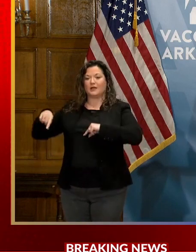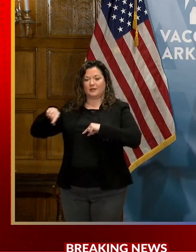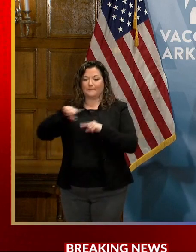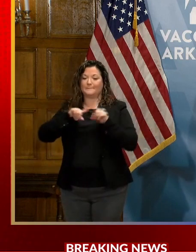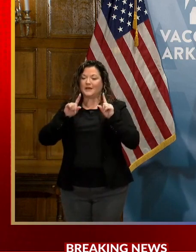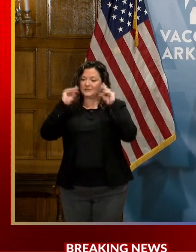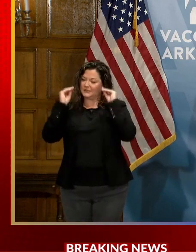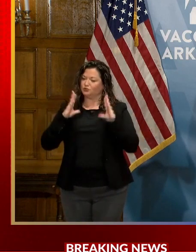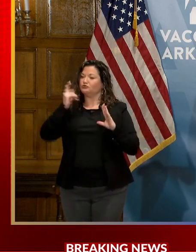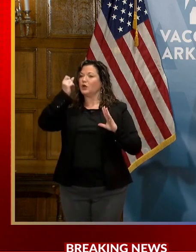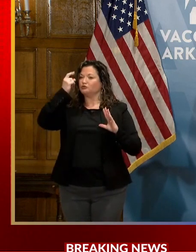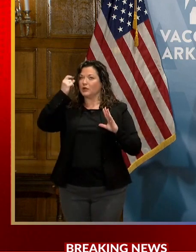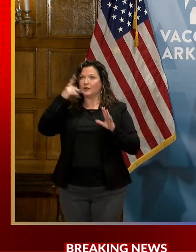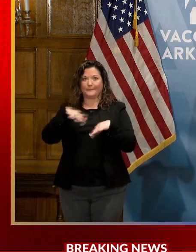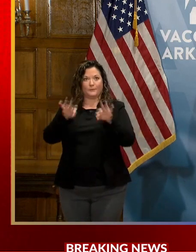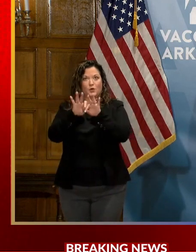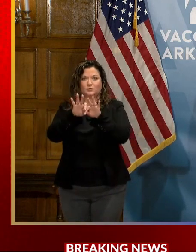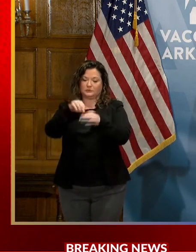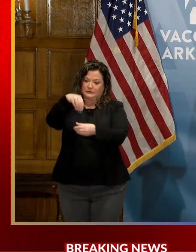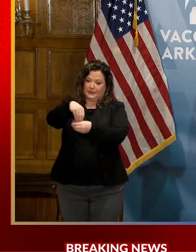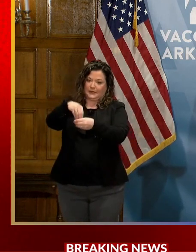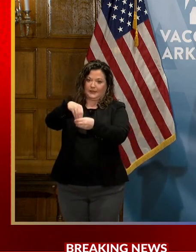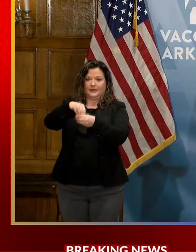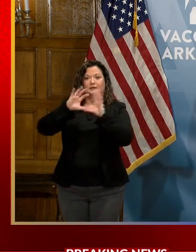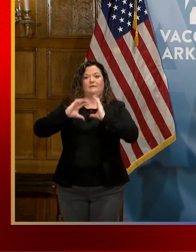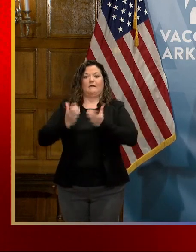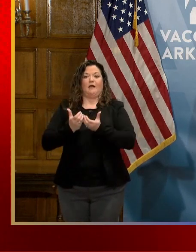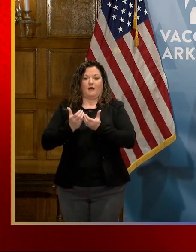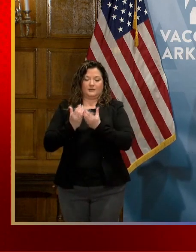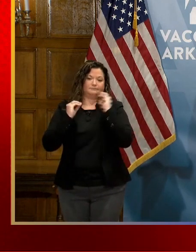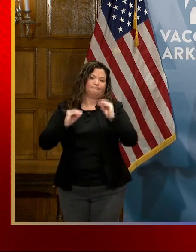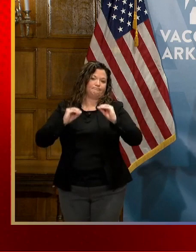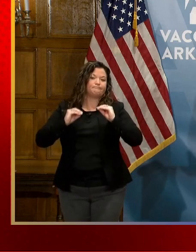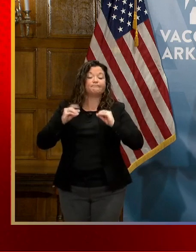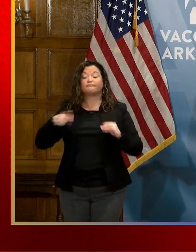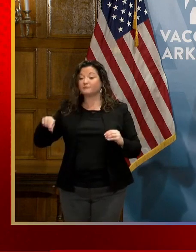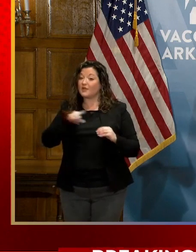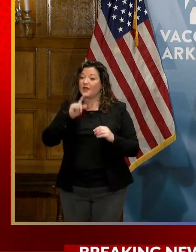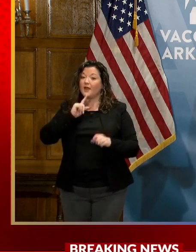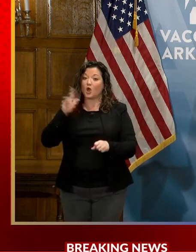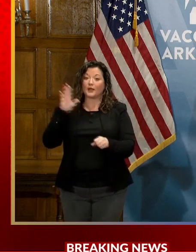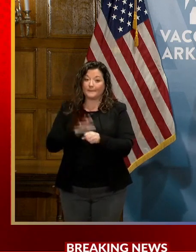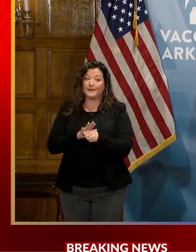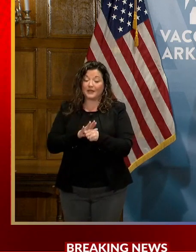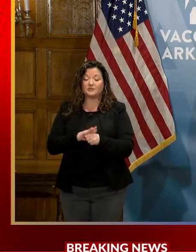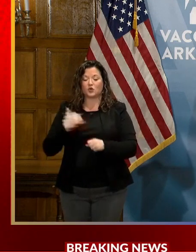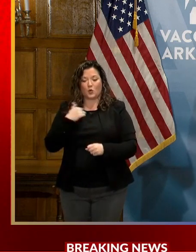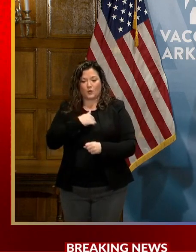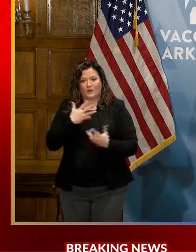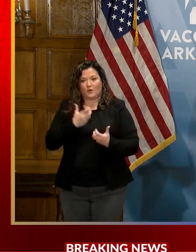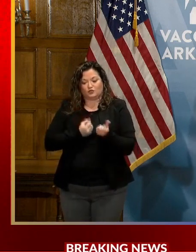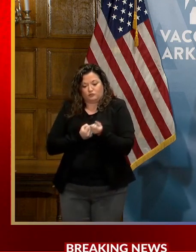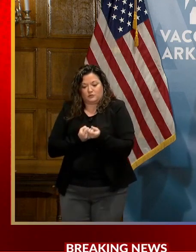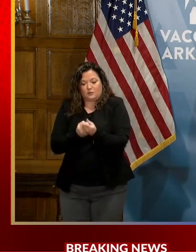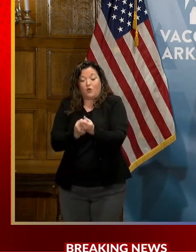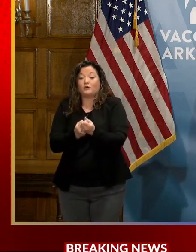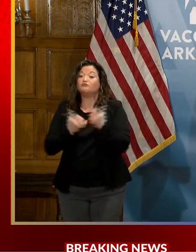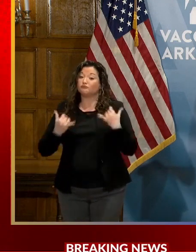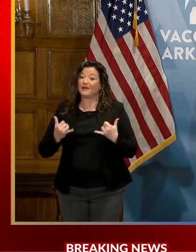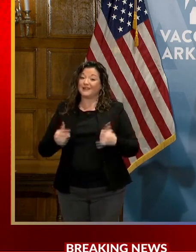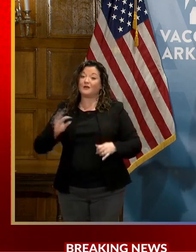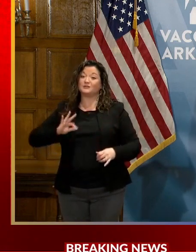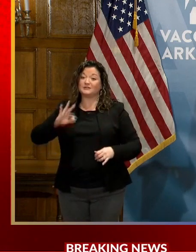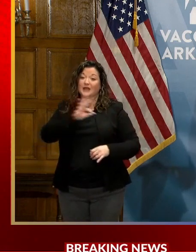of that in-classroom instruction, and so they're committed, and we want to be able to help them get there. Staffing is a challenge